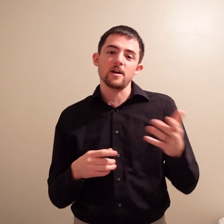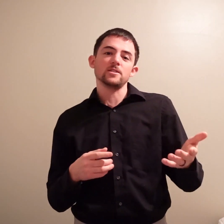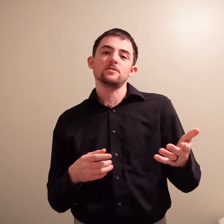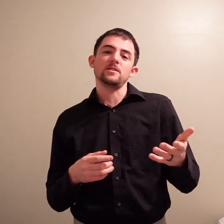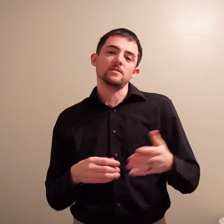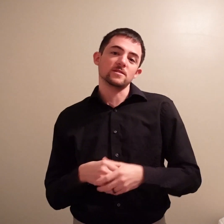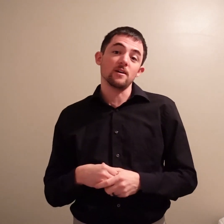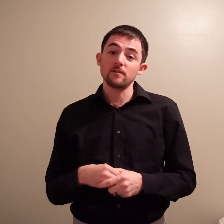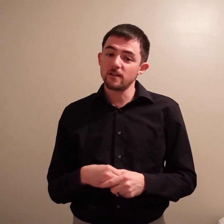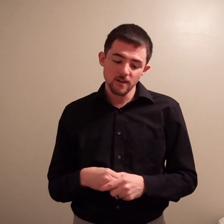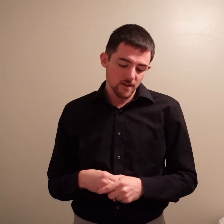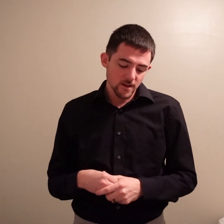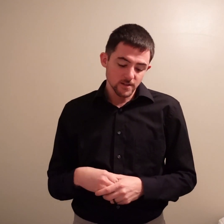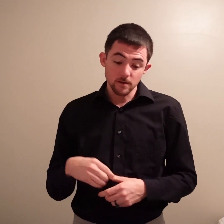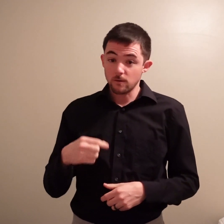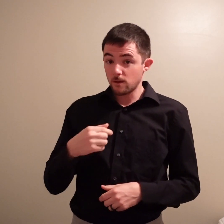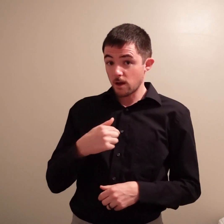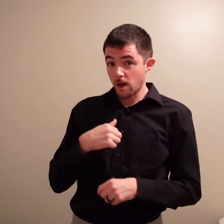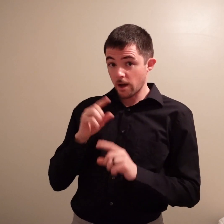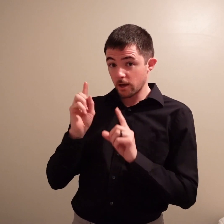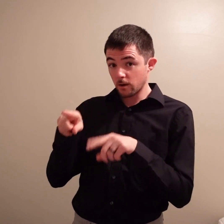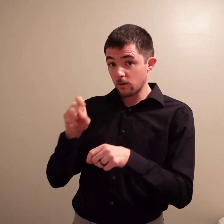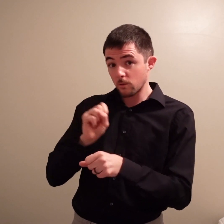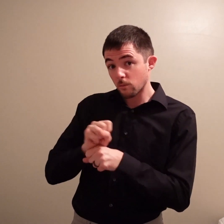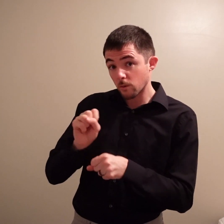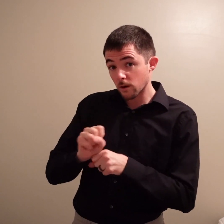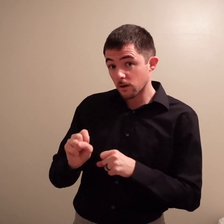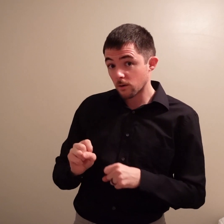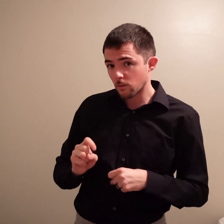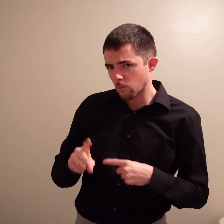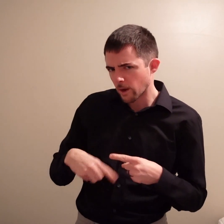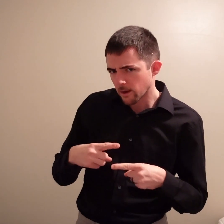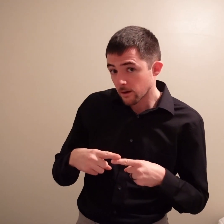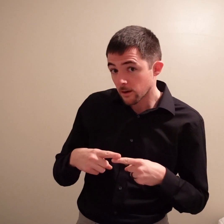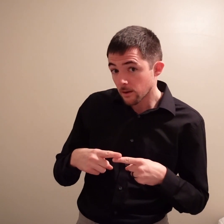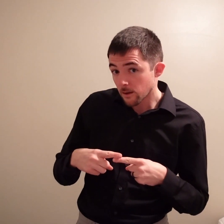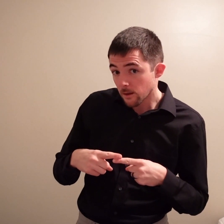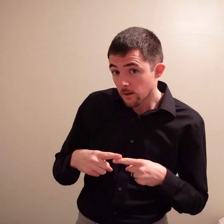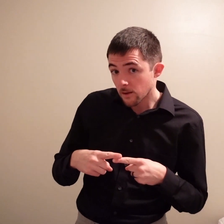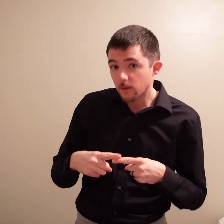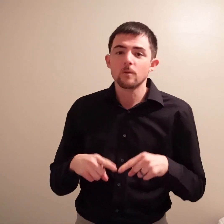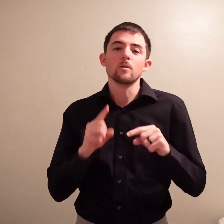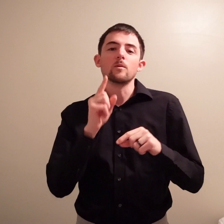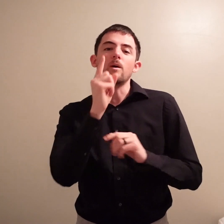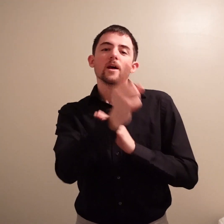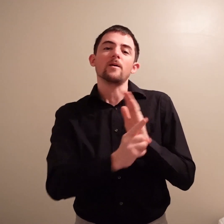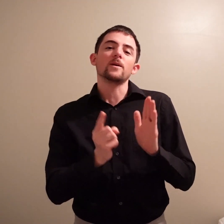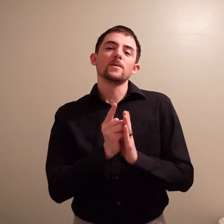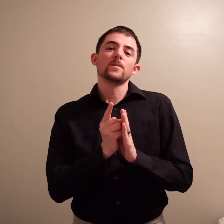answering it yourself. So, I go work when? 1 hour.